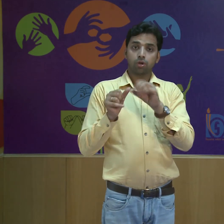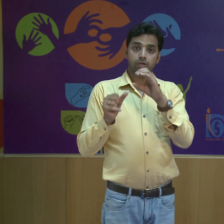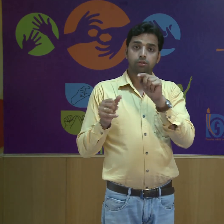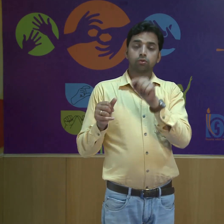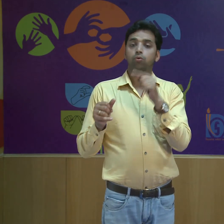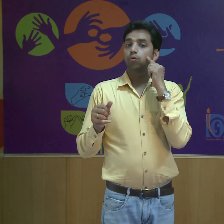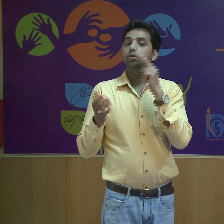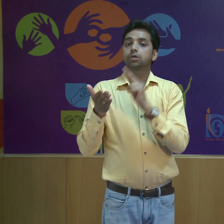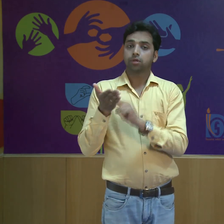signlanguage@nios.ac.in.